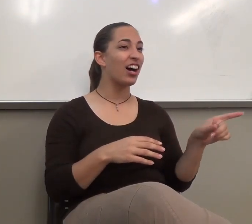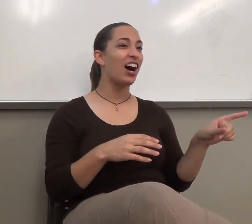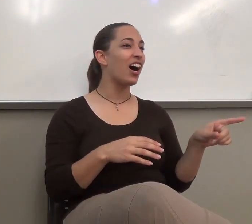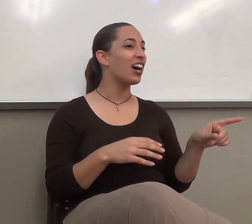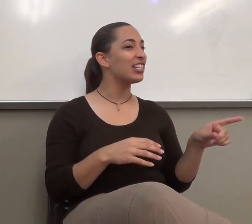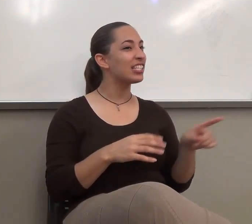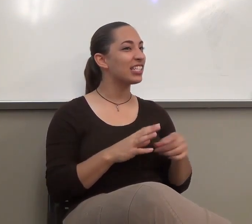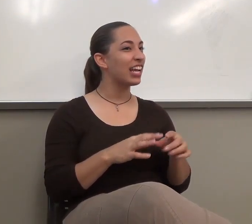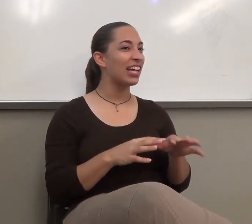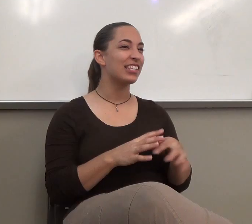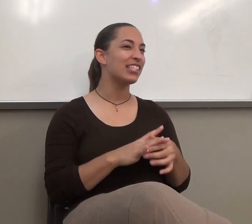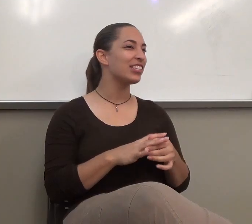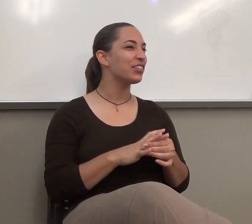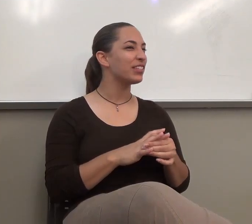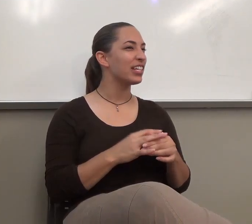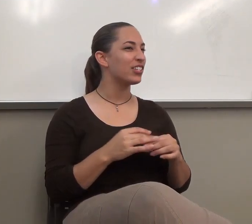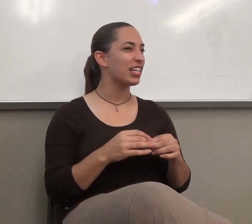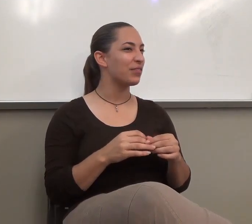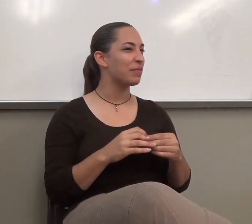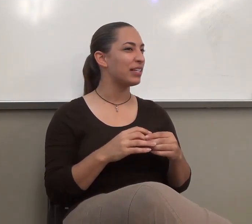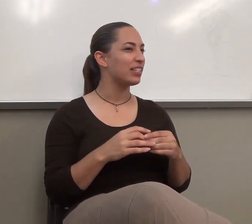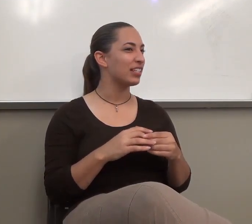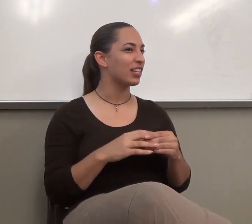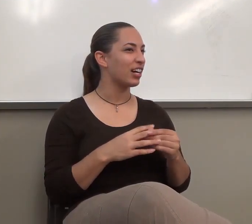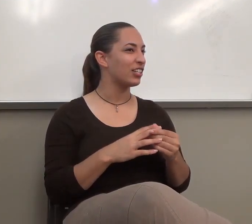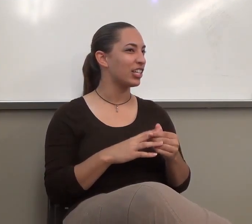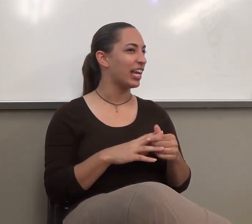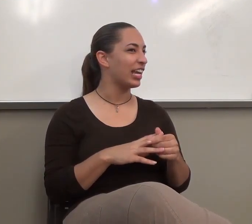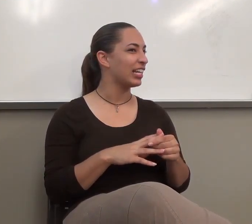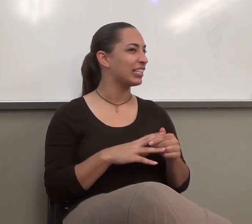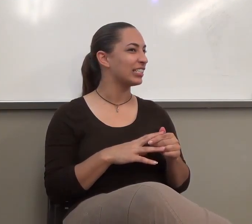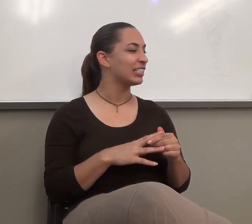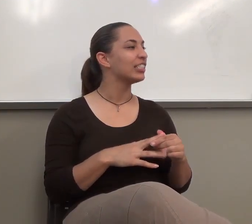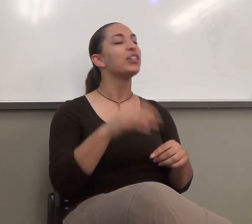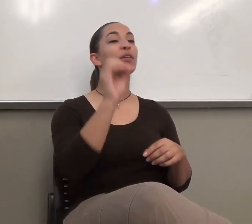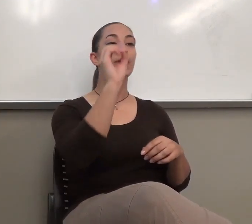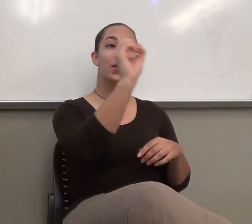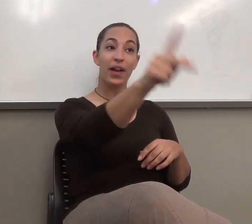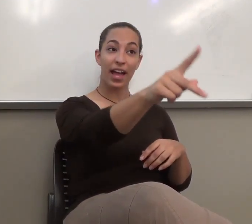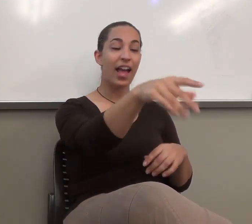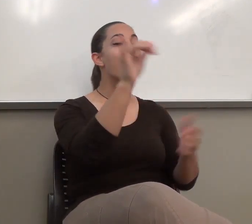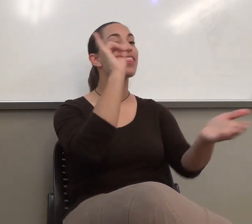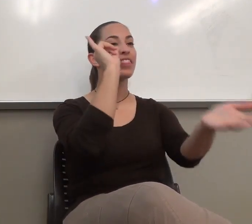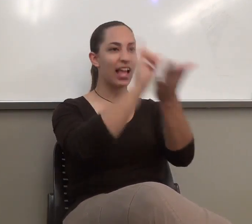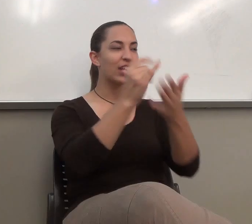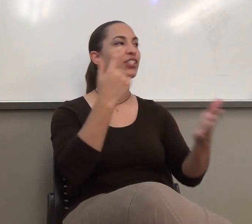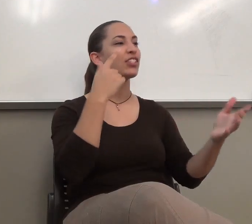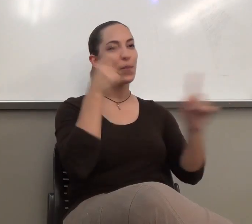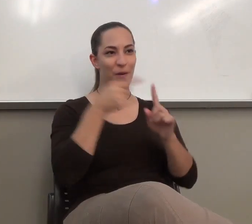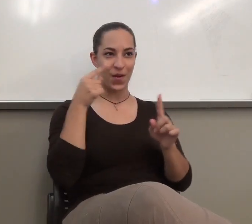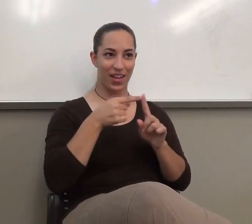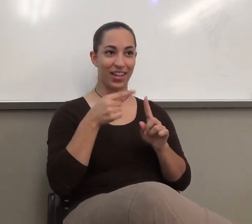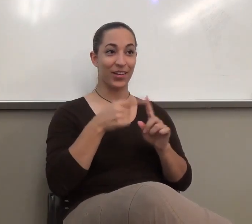Spanish? Honestly, I still don't really understand what it means to conjugate. Okay, that's what we're getting at. See, this is what my point is.